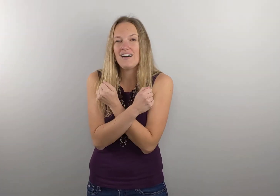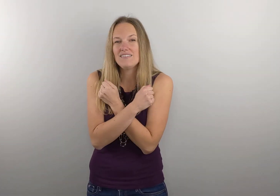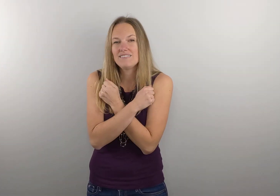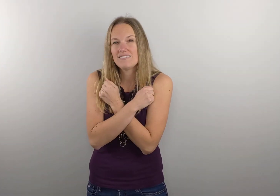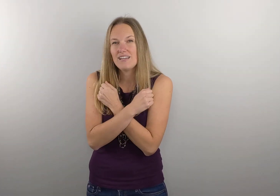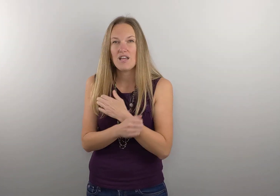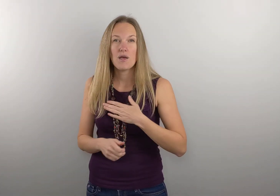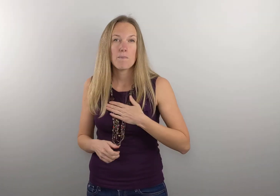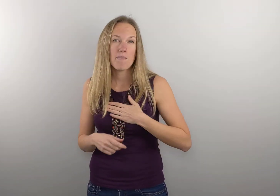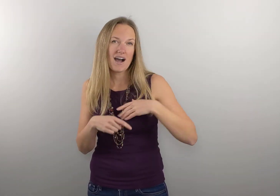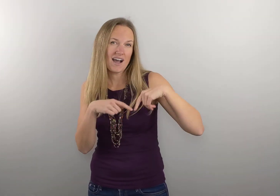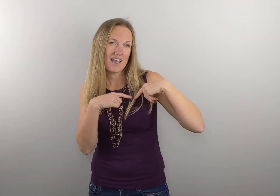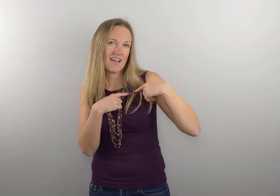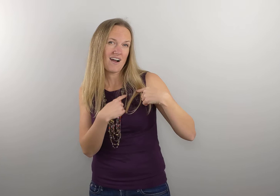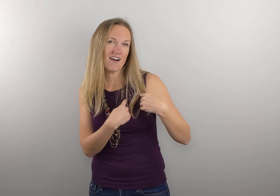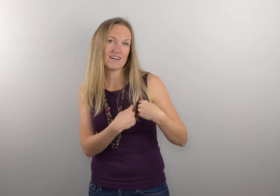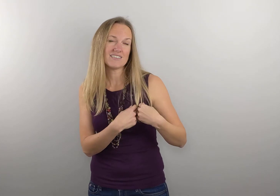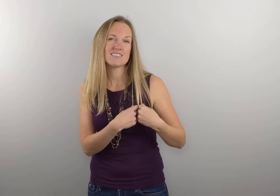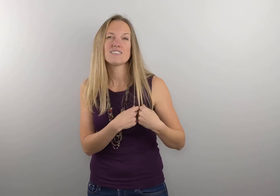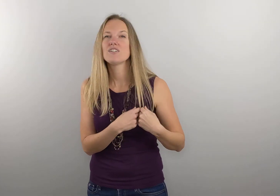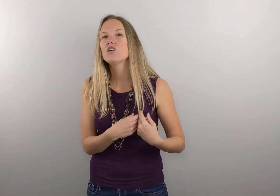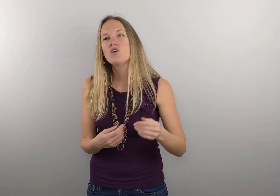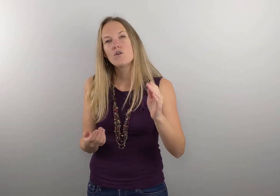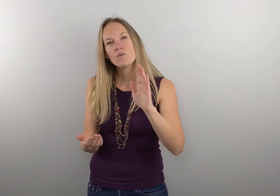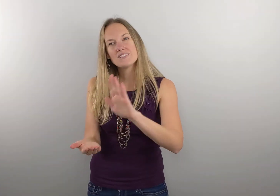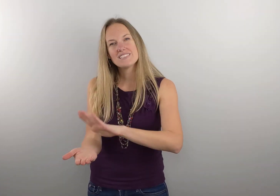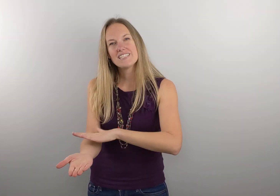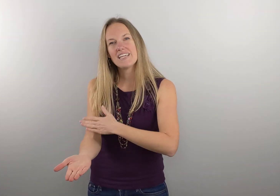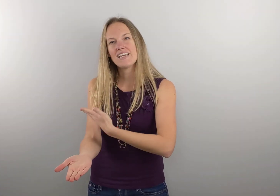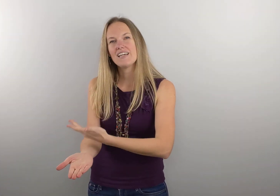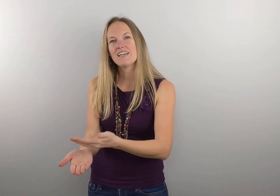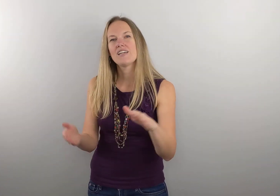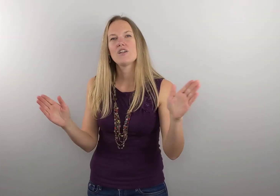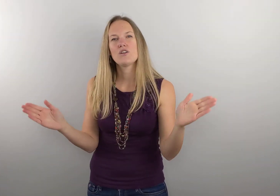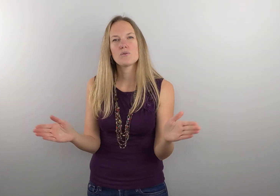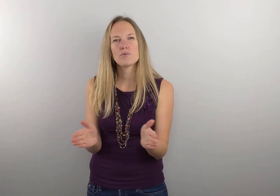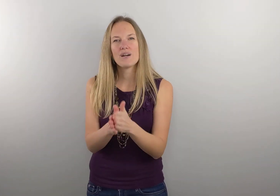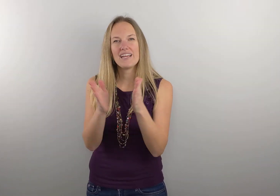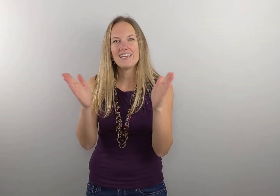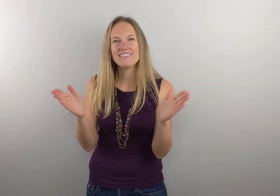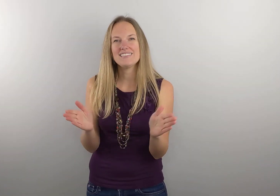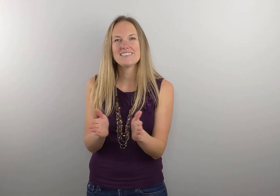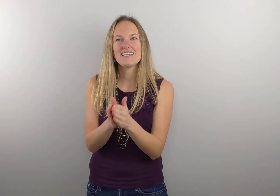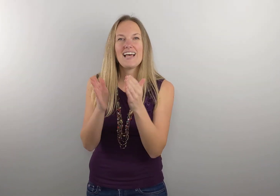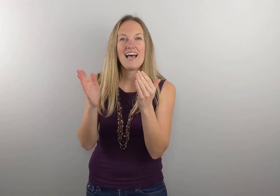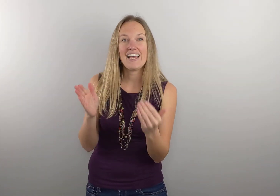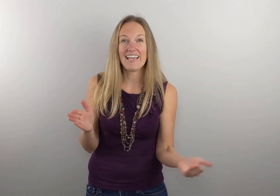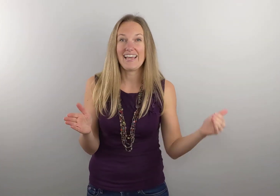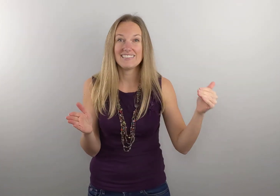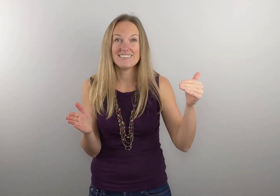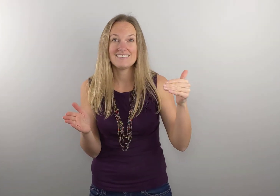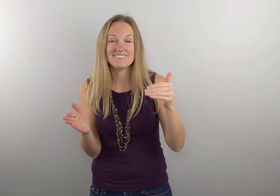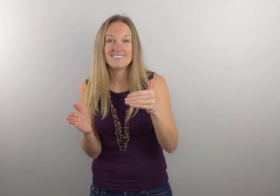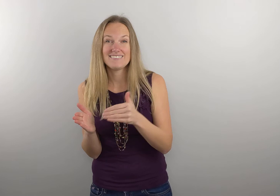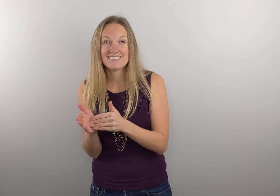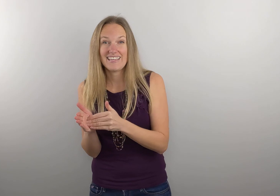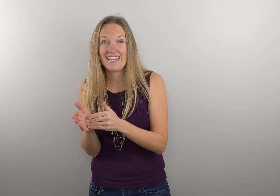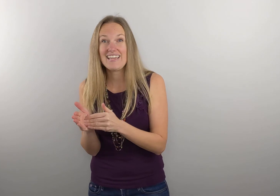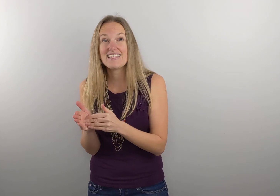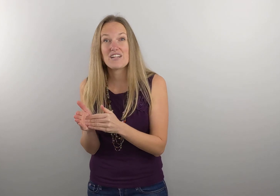love. My heart will sing your praise again. Okay, and then it